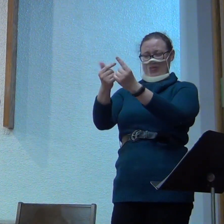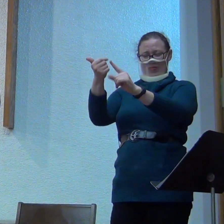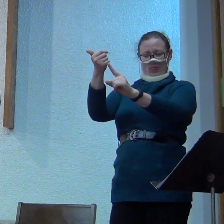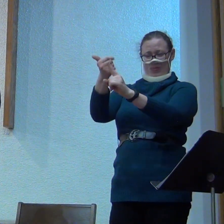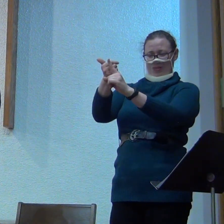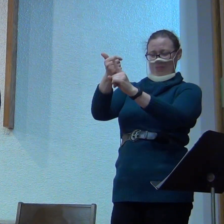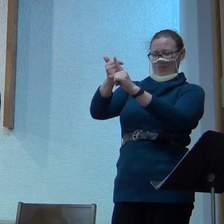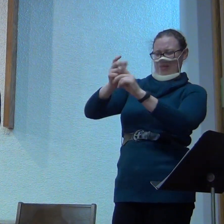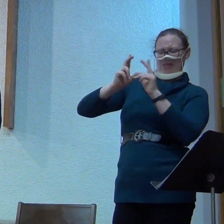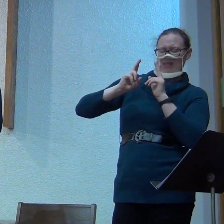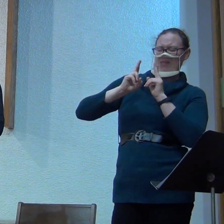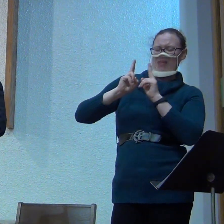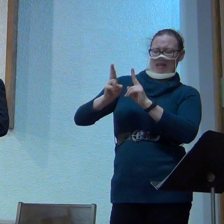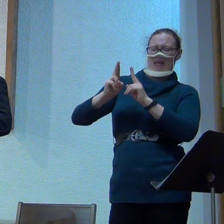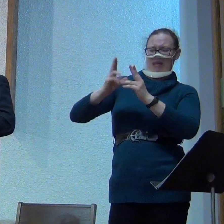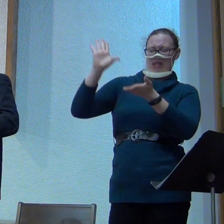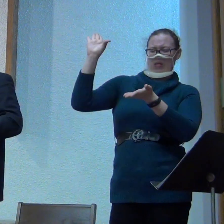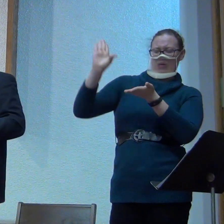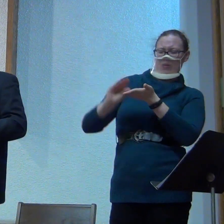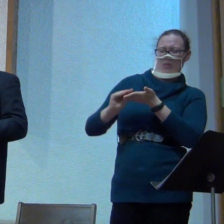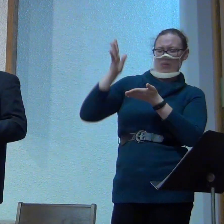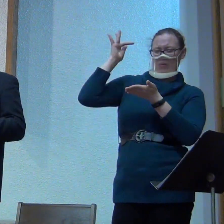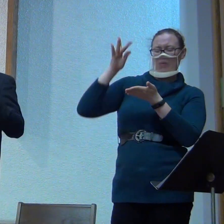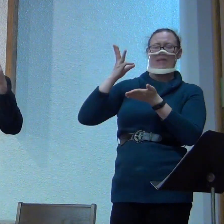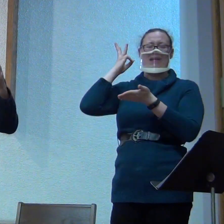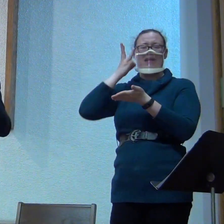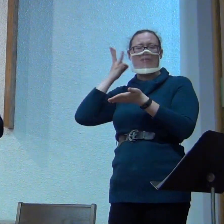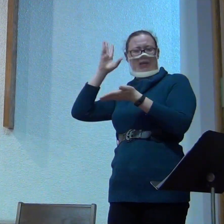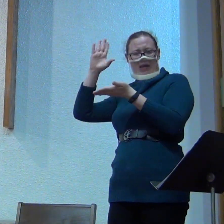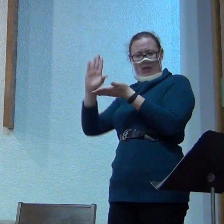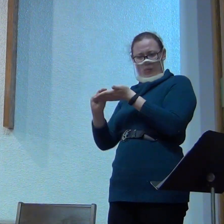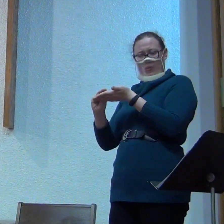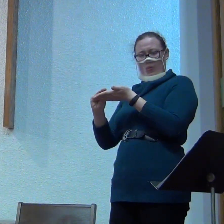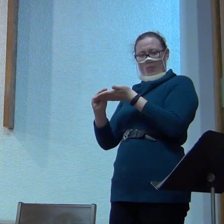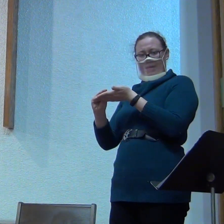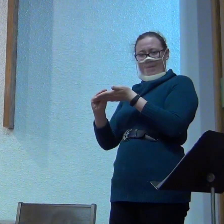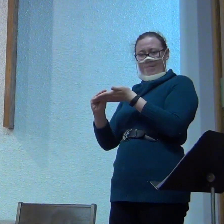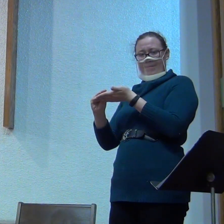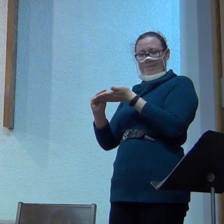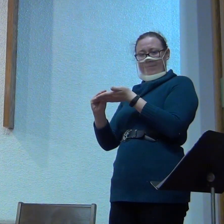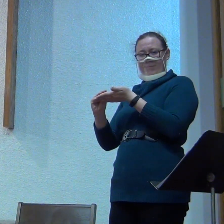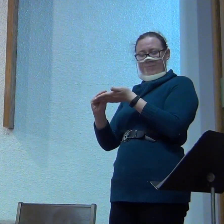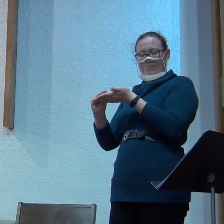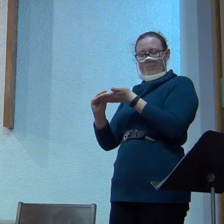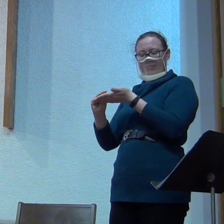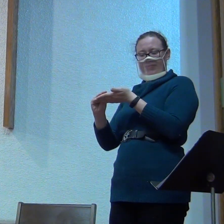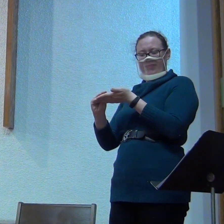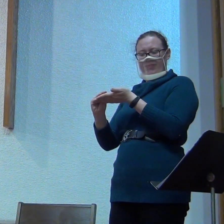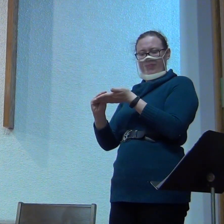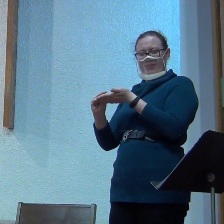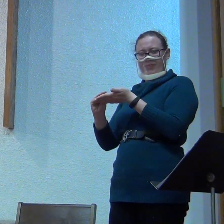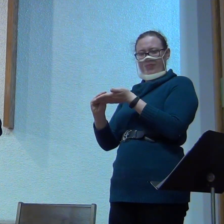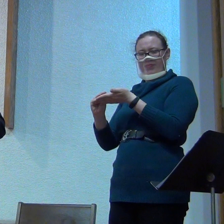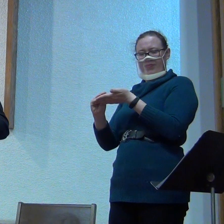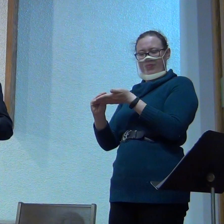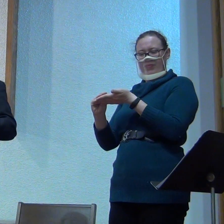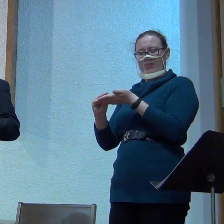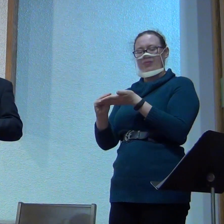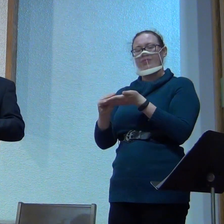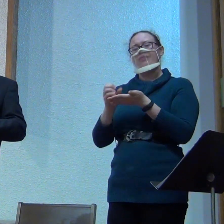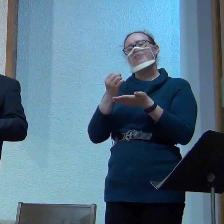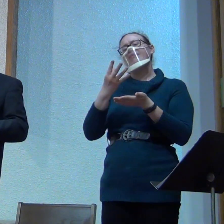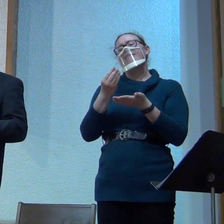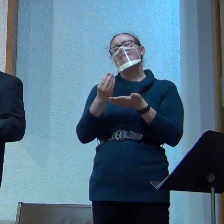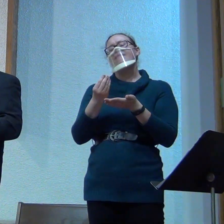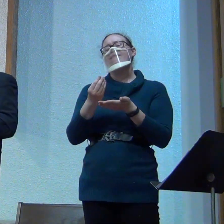dishonored by having run out of wine at the party. So, we ask